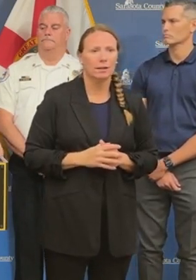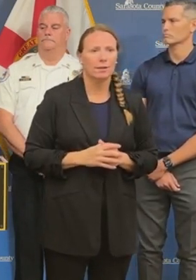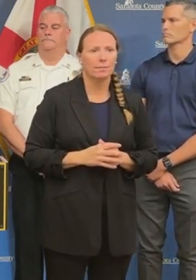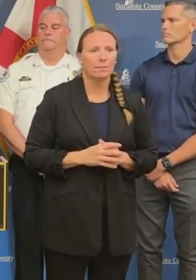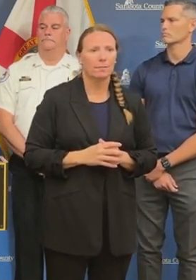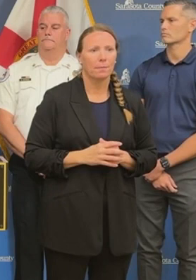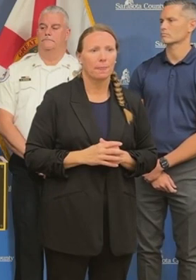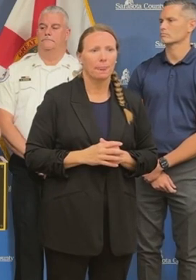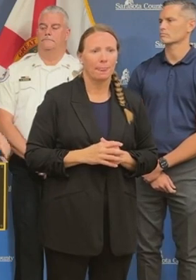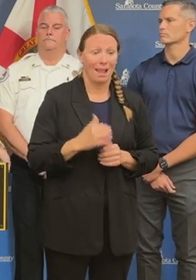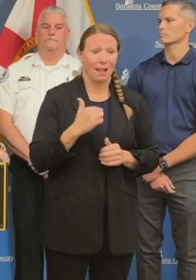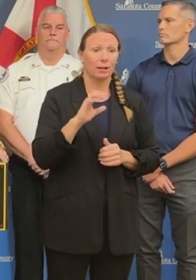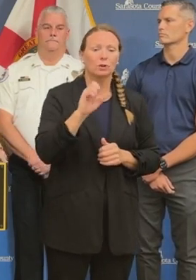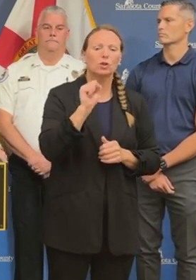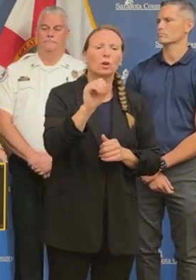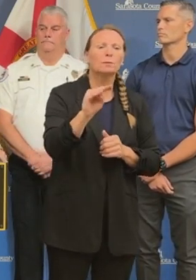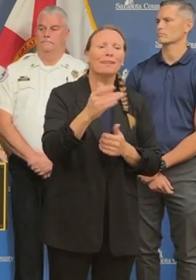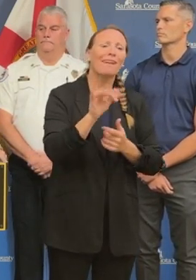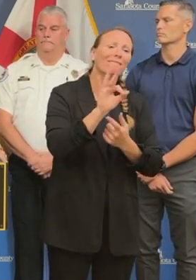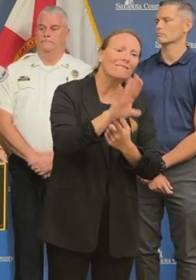media platforms, and as mentioned, is